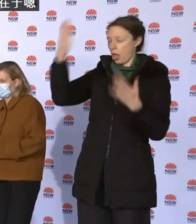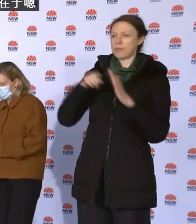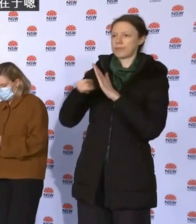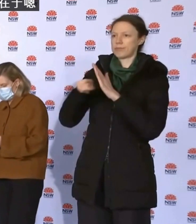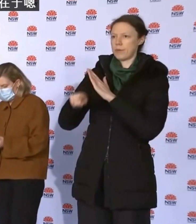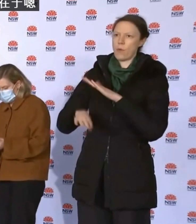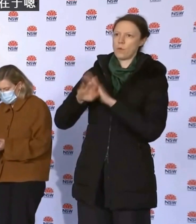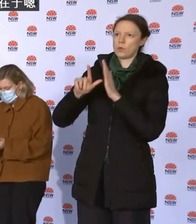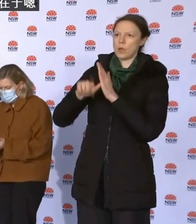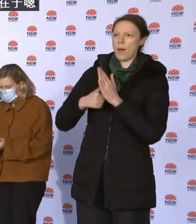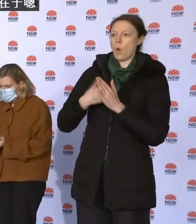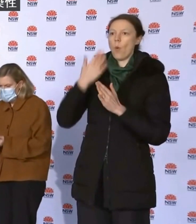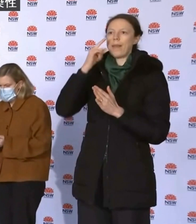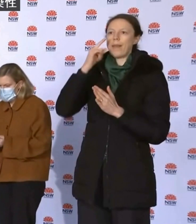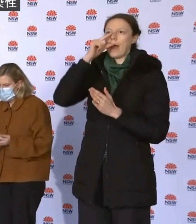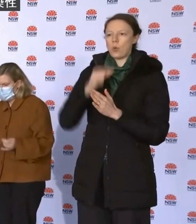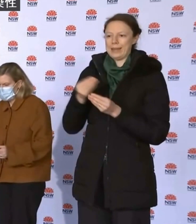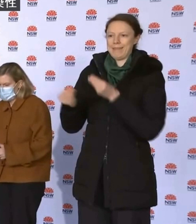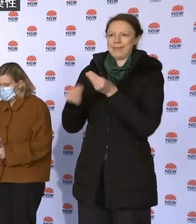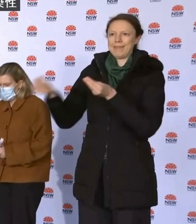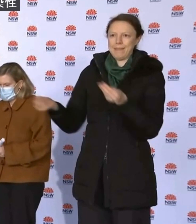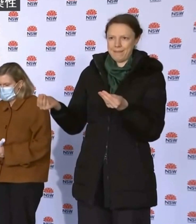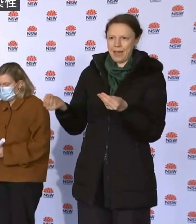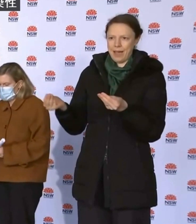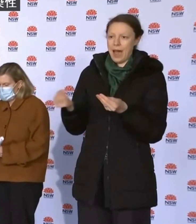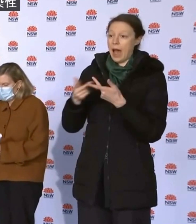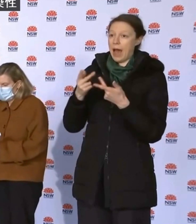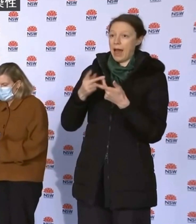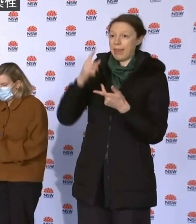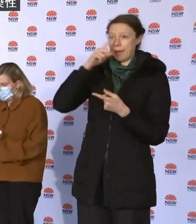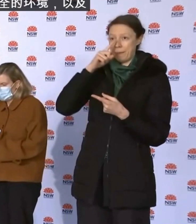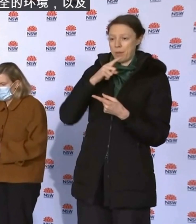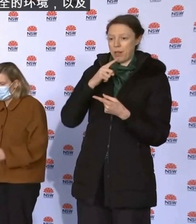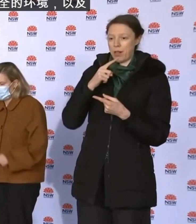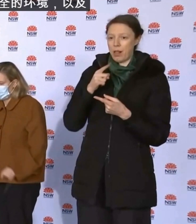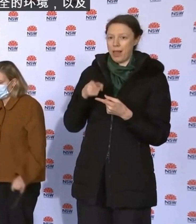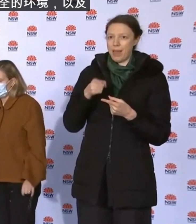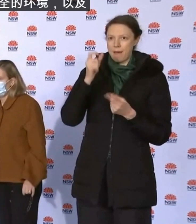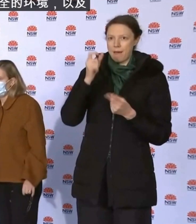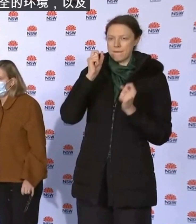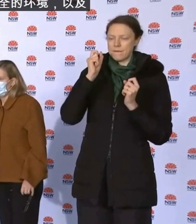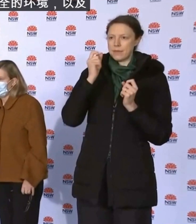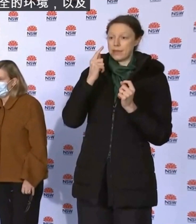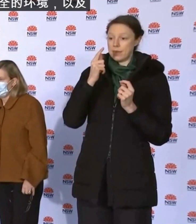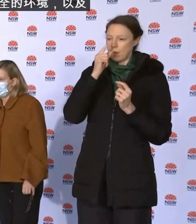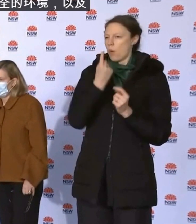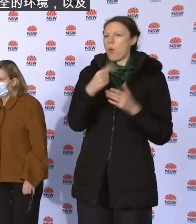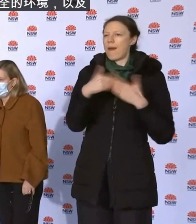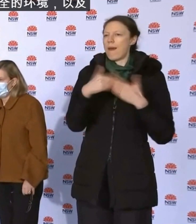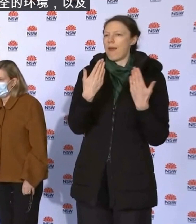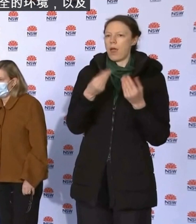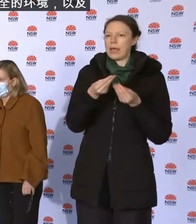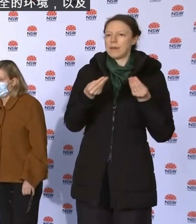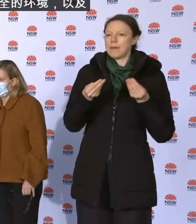isn't well, the difference is that sometimes being a day infectious in the community clearly has less of a risk, and it might be a